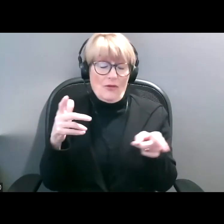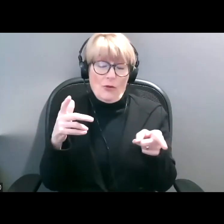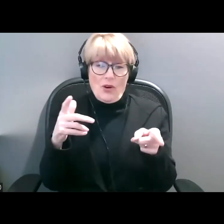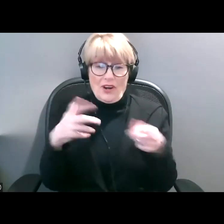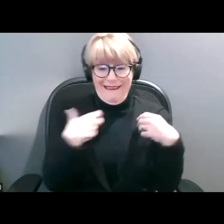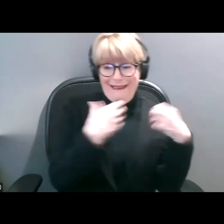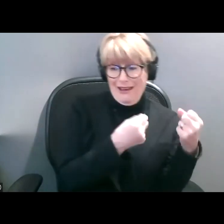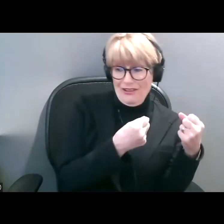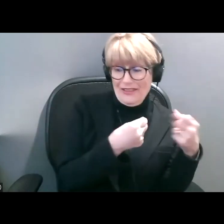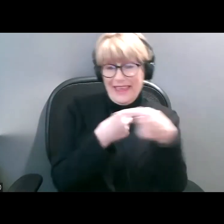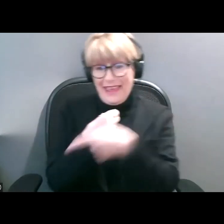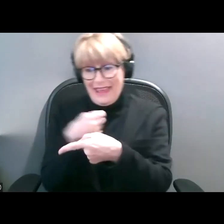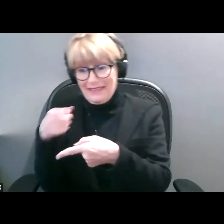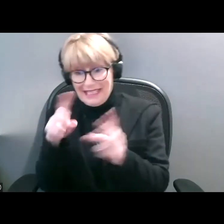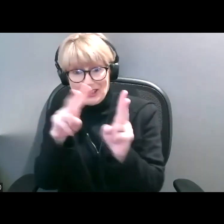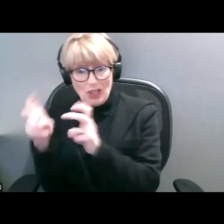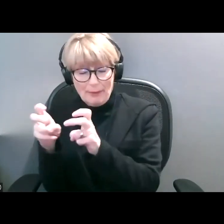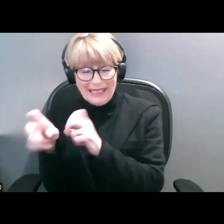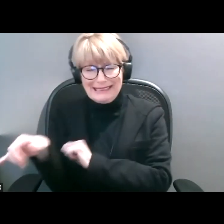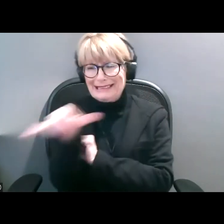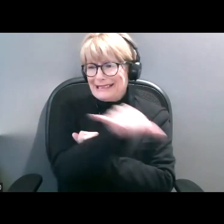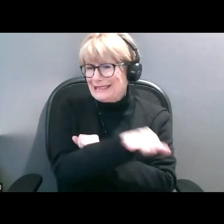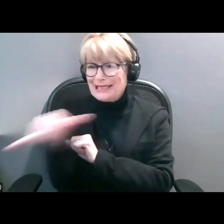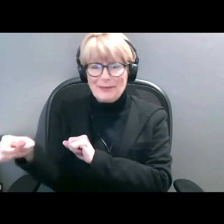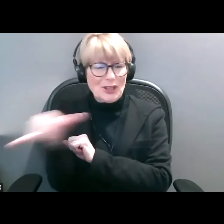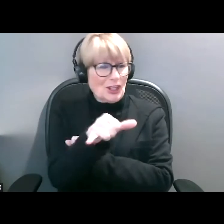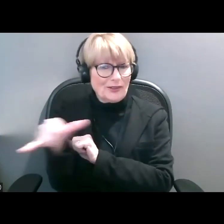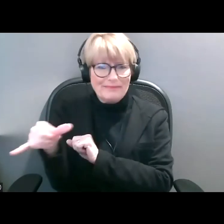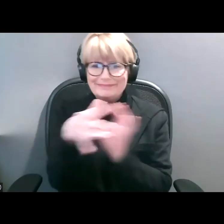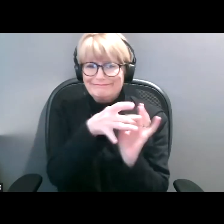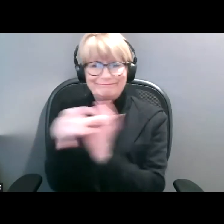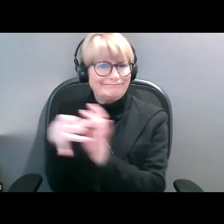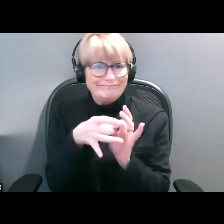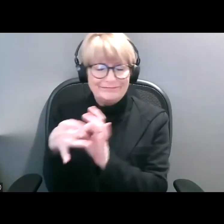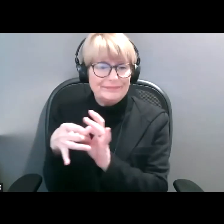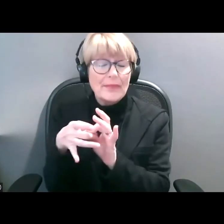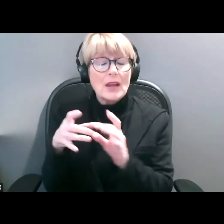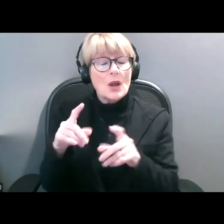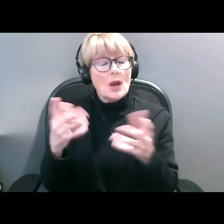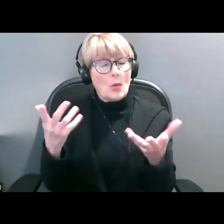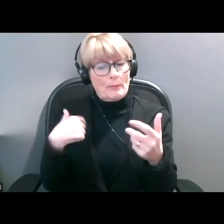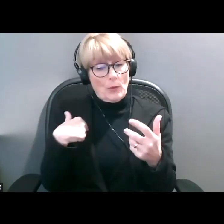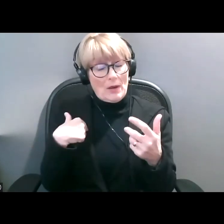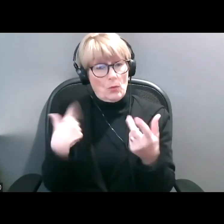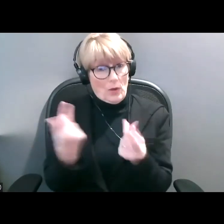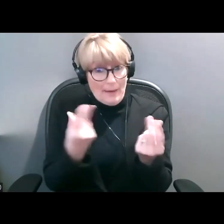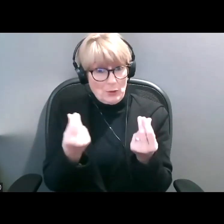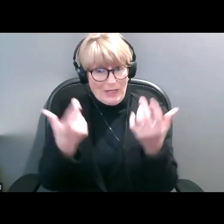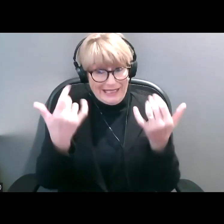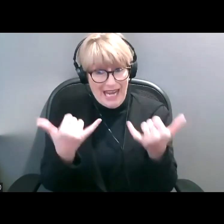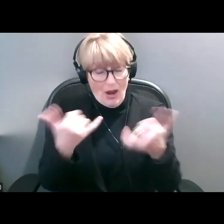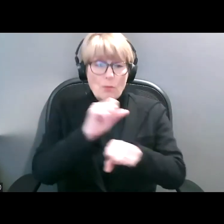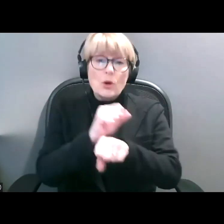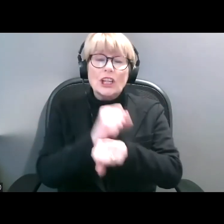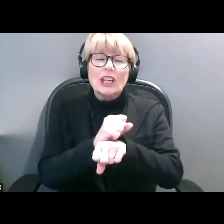lot of these topics. But what I wanted to just touch on is I am currently in the process now of working on some